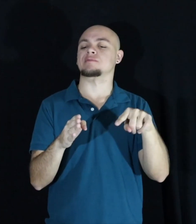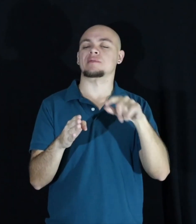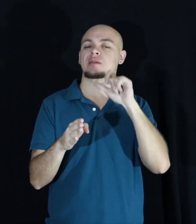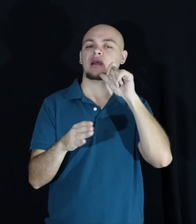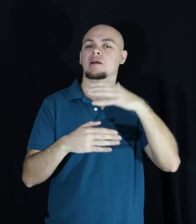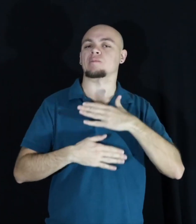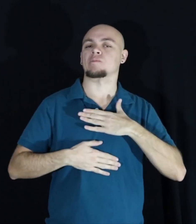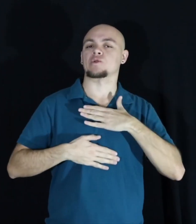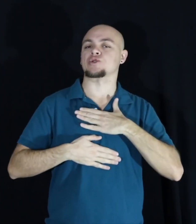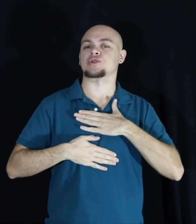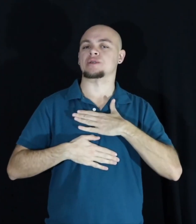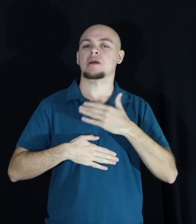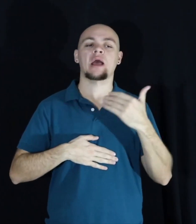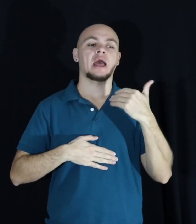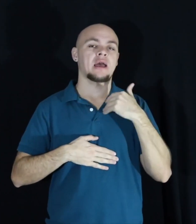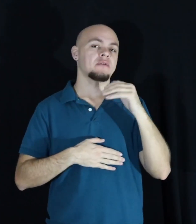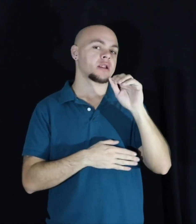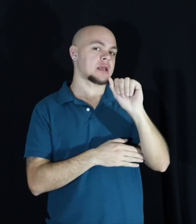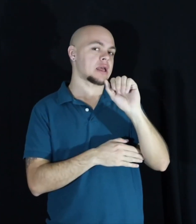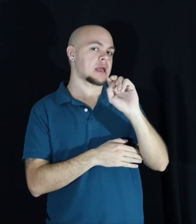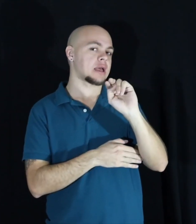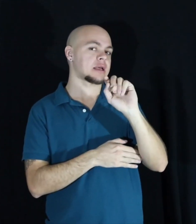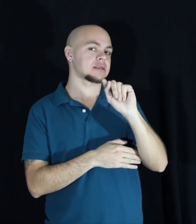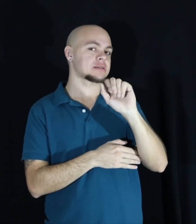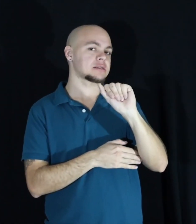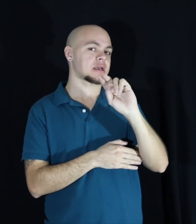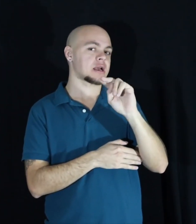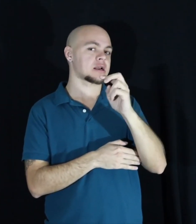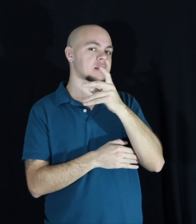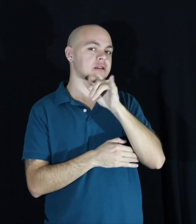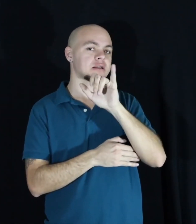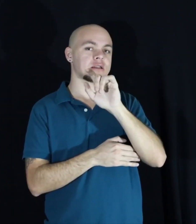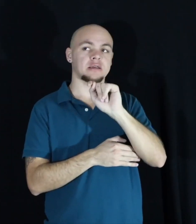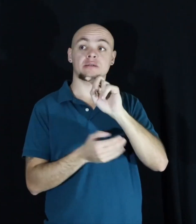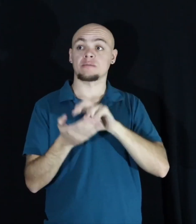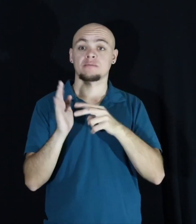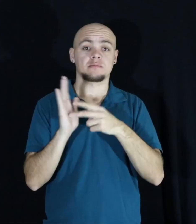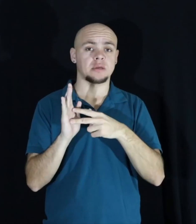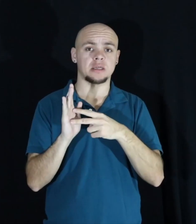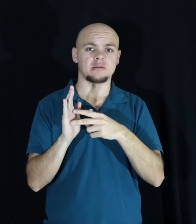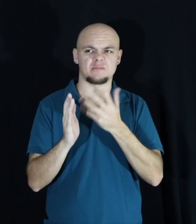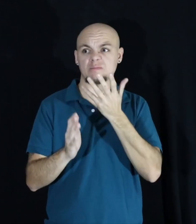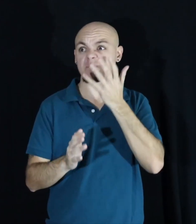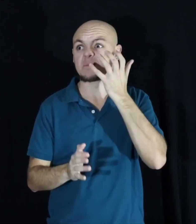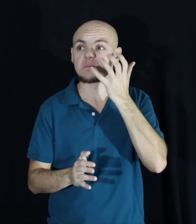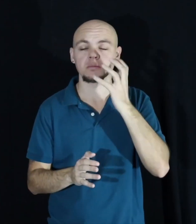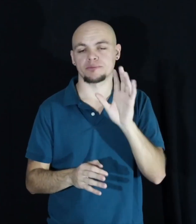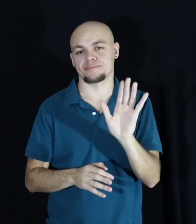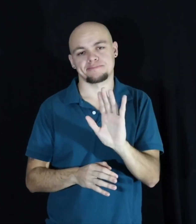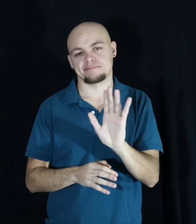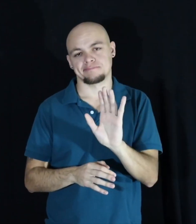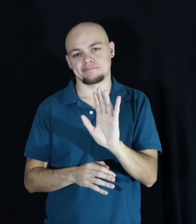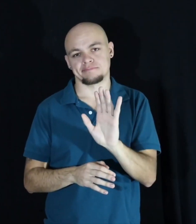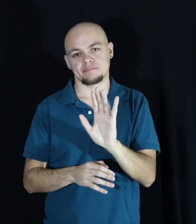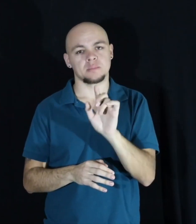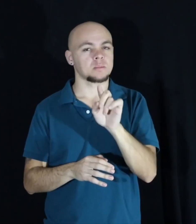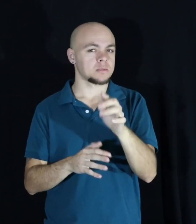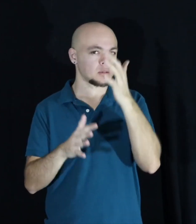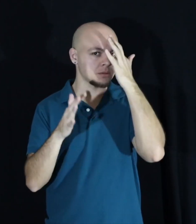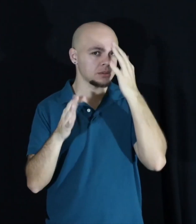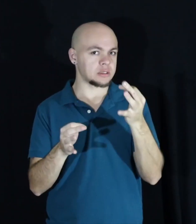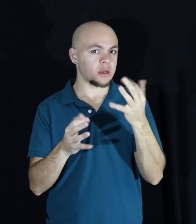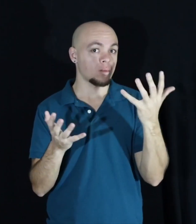You will always have an antagonist. This does not mean that you should not be nice. No, all it means is that you should choose what feels